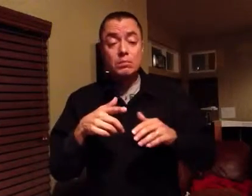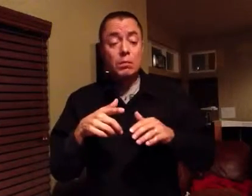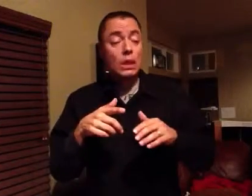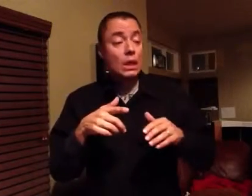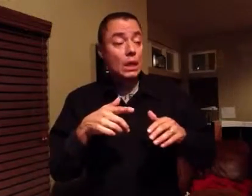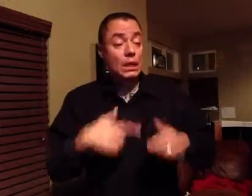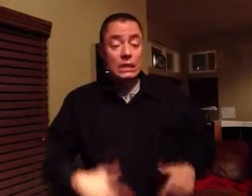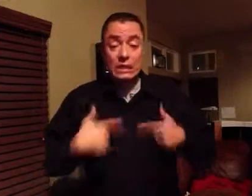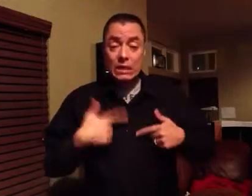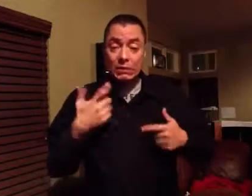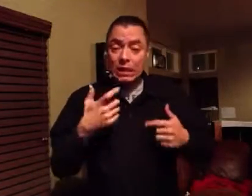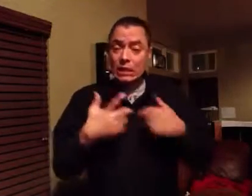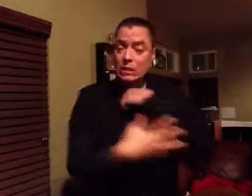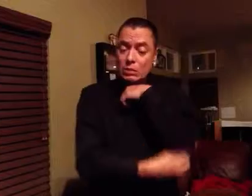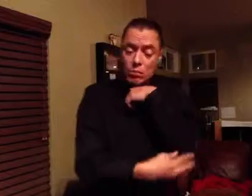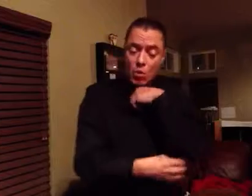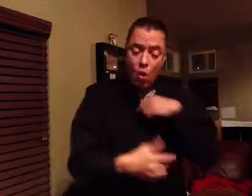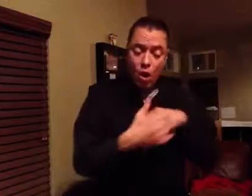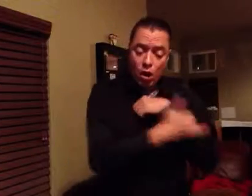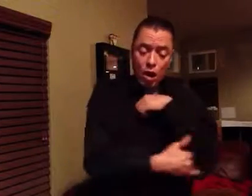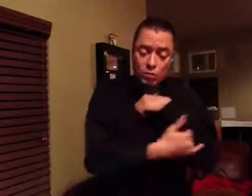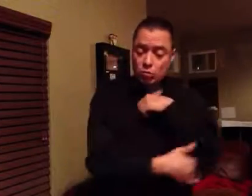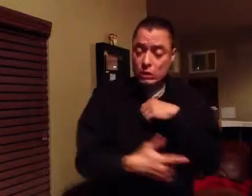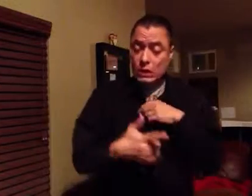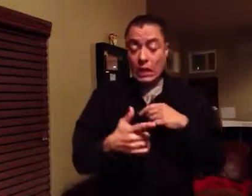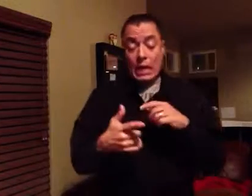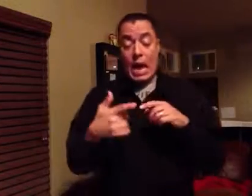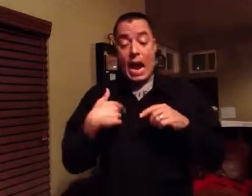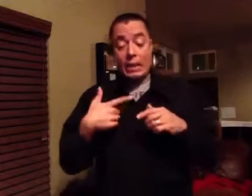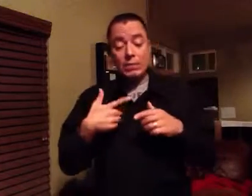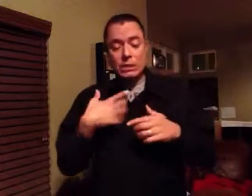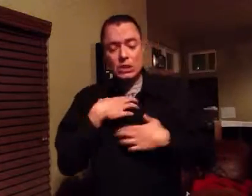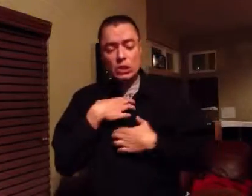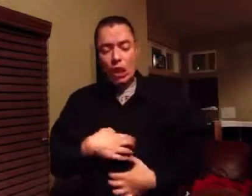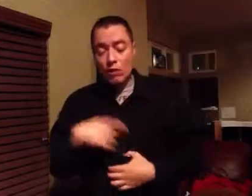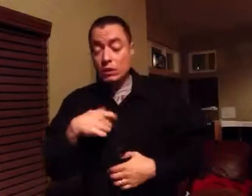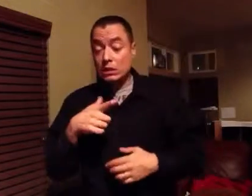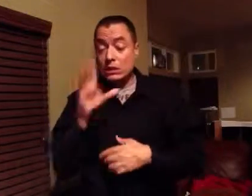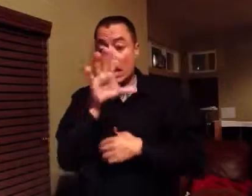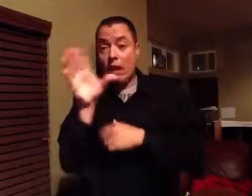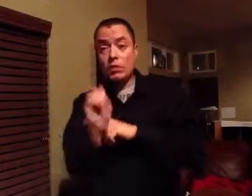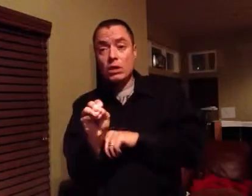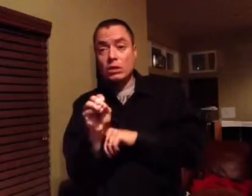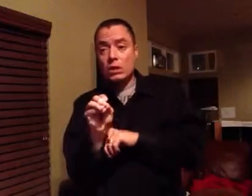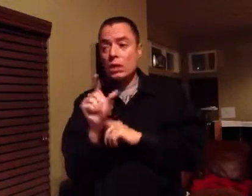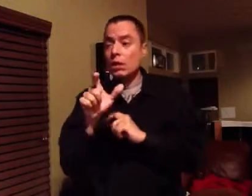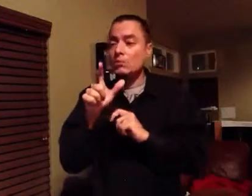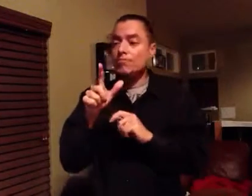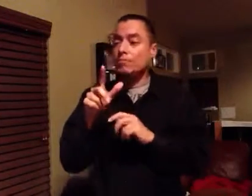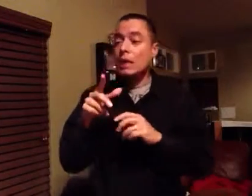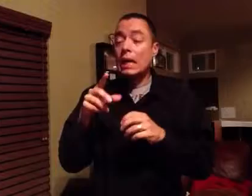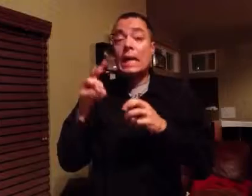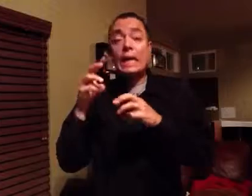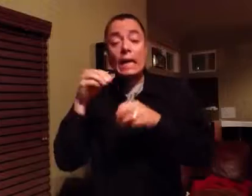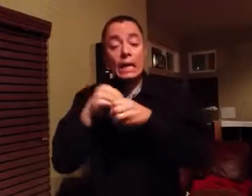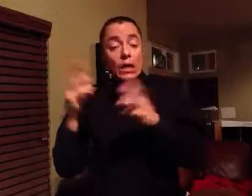I could be a child starving in Somalia, or a victim of war in the Middle East, or a beggar in